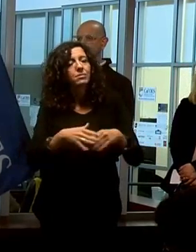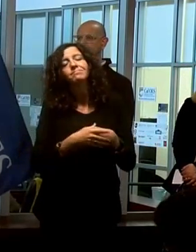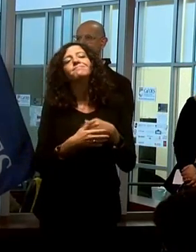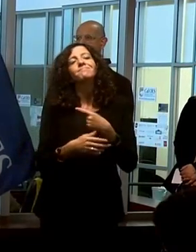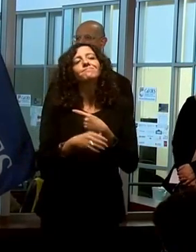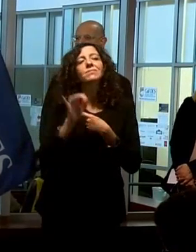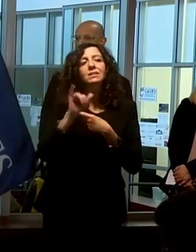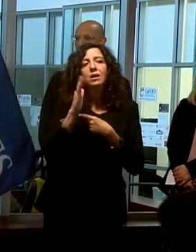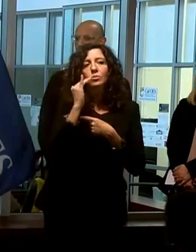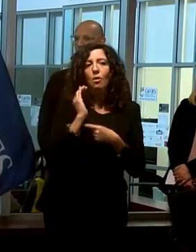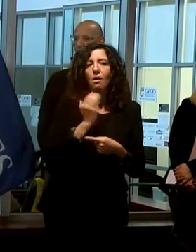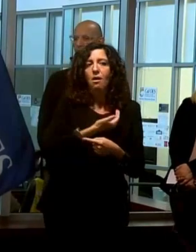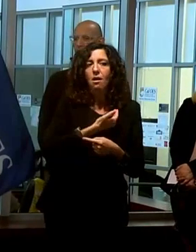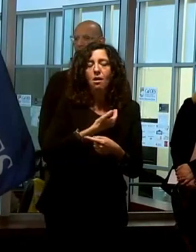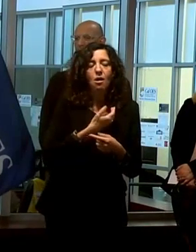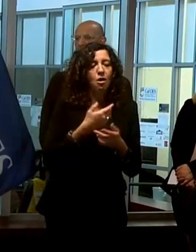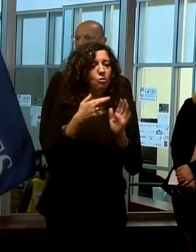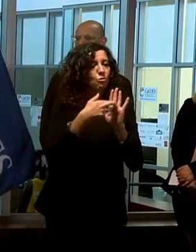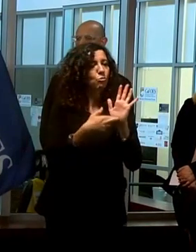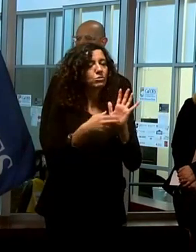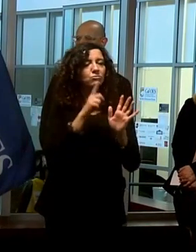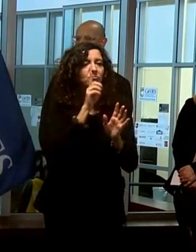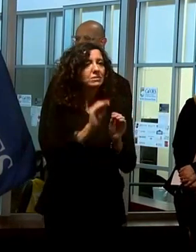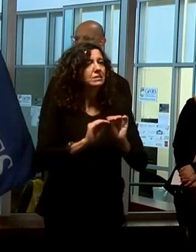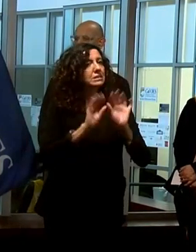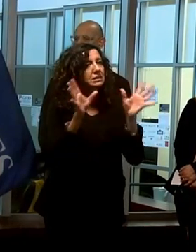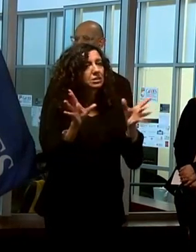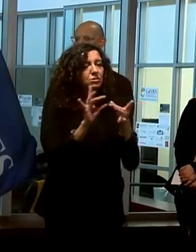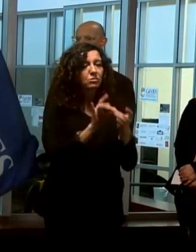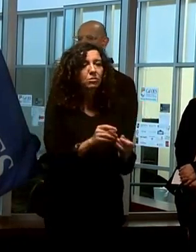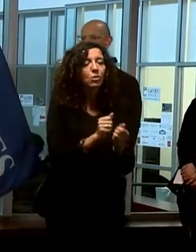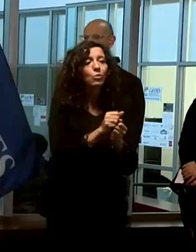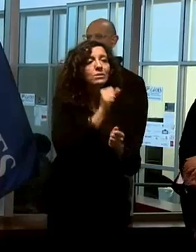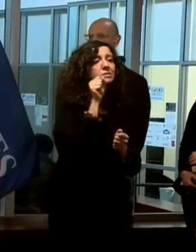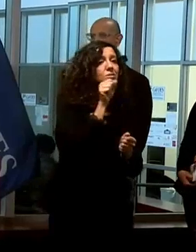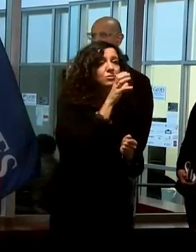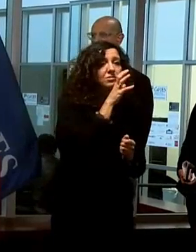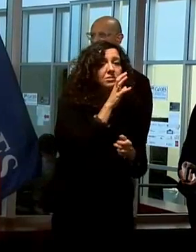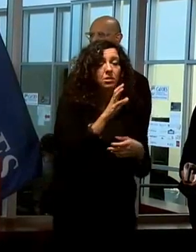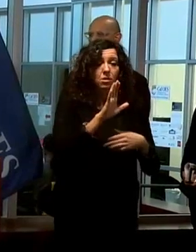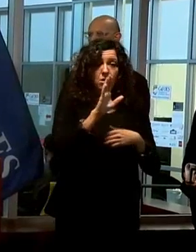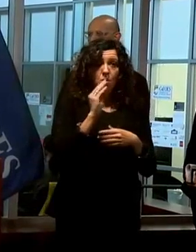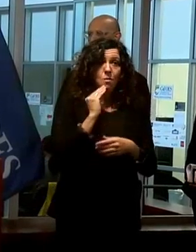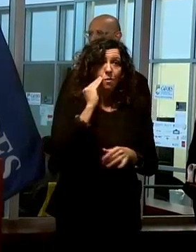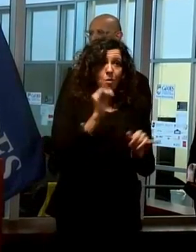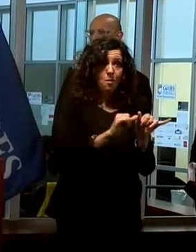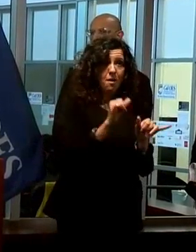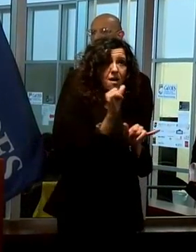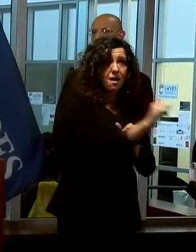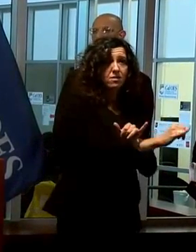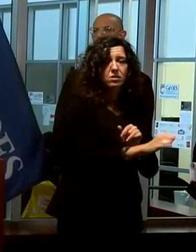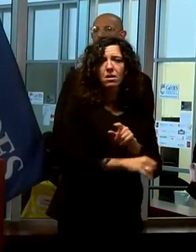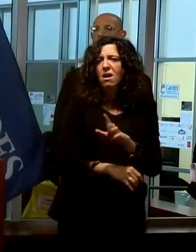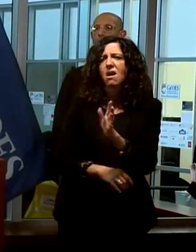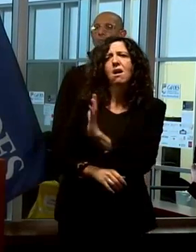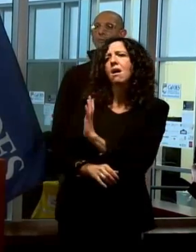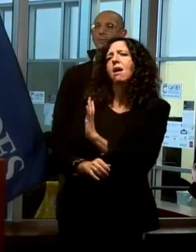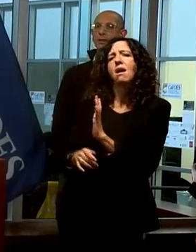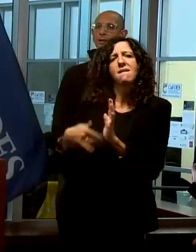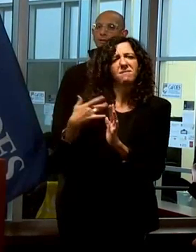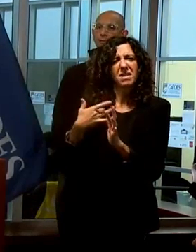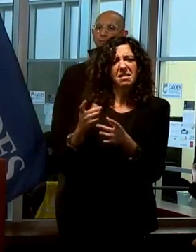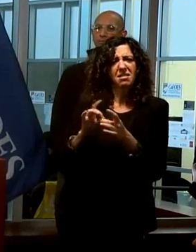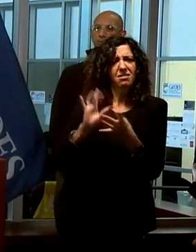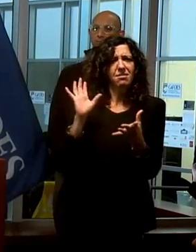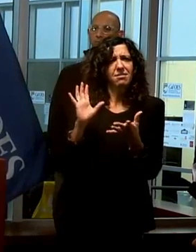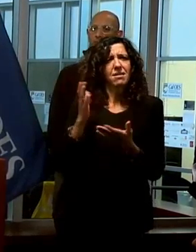very clear as it relates to congregate facilities, seniors, making sure home isolation includes all. You have to go back. Disconnect, though, like, Well, there's- young